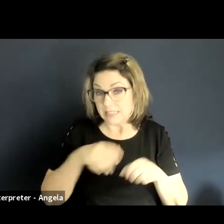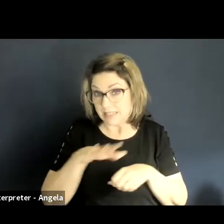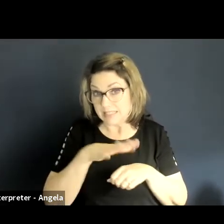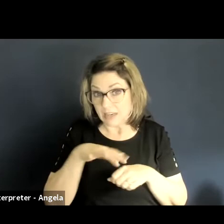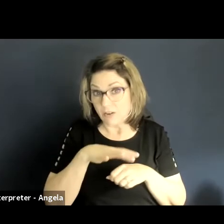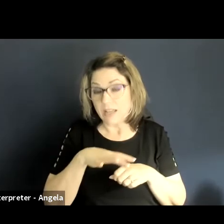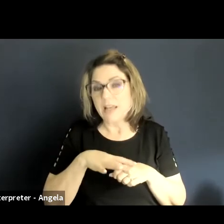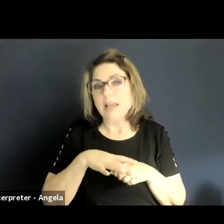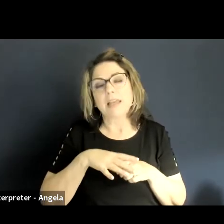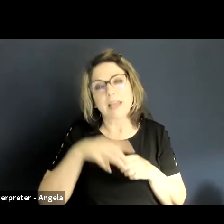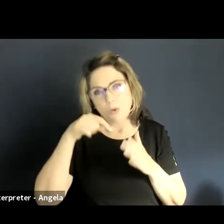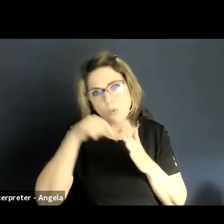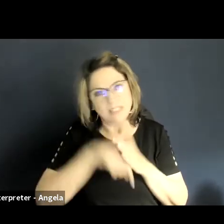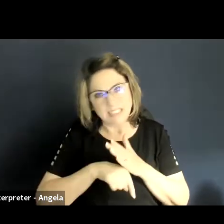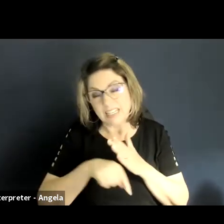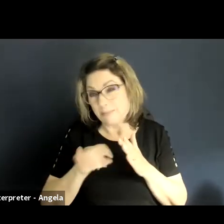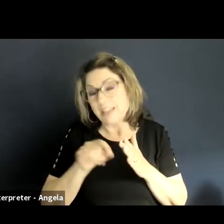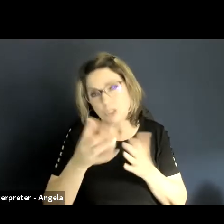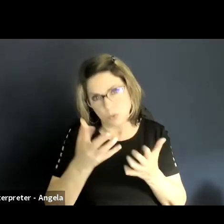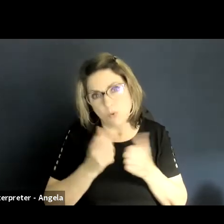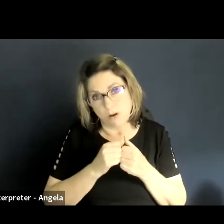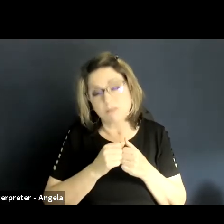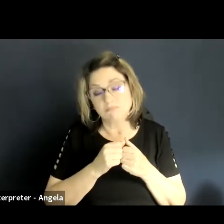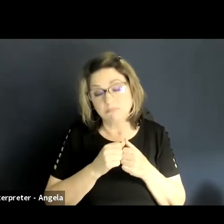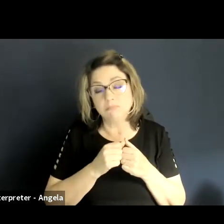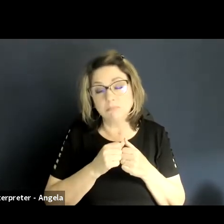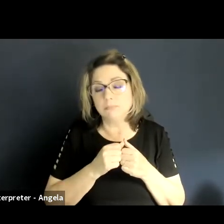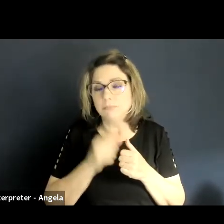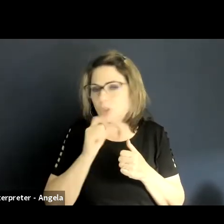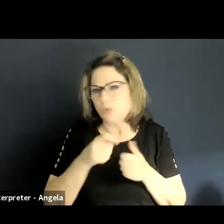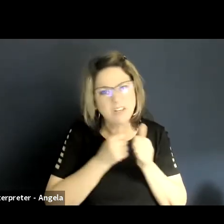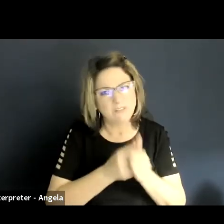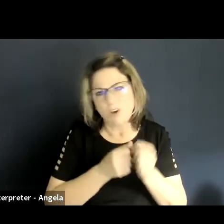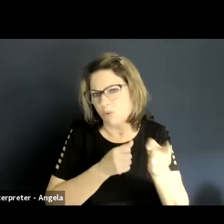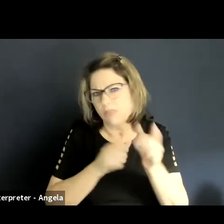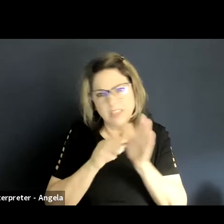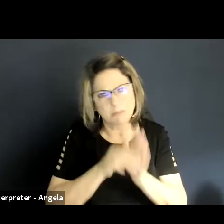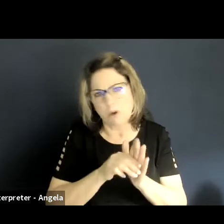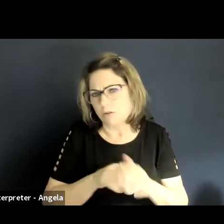the program evaluation as you want, and you don't have to follow this particular model.